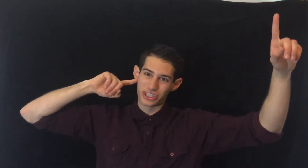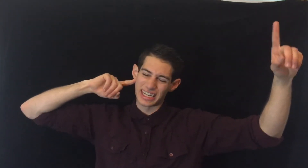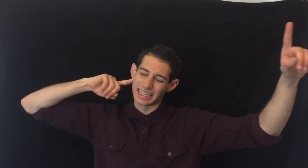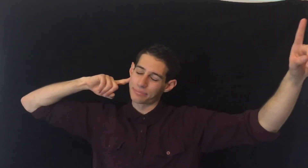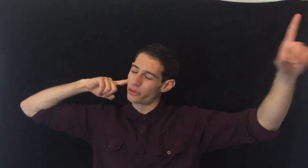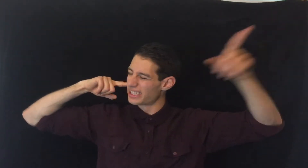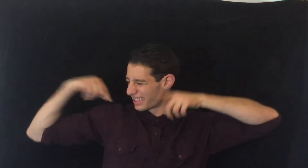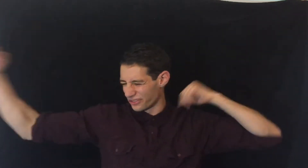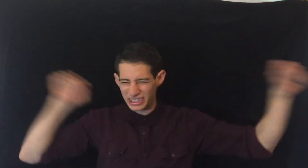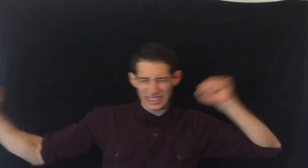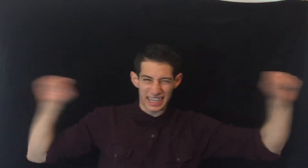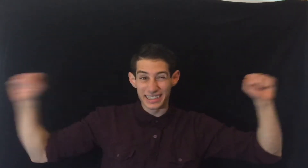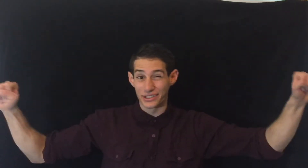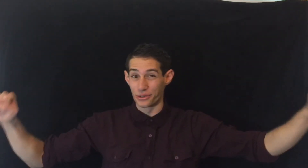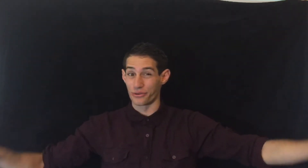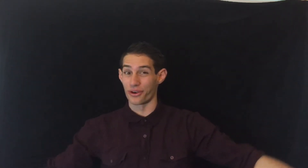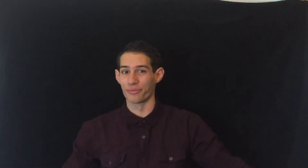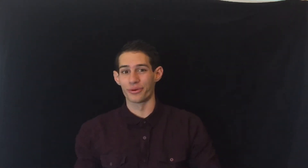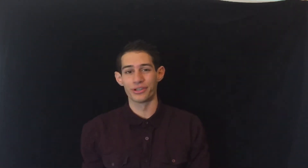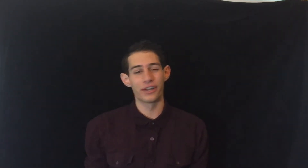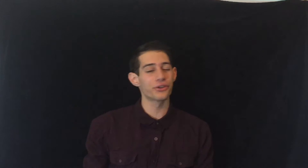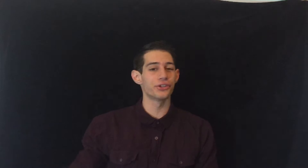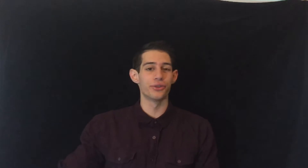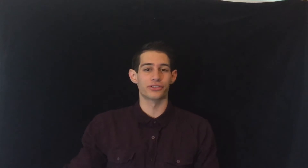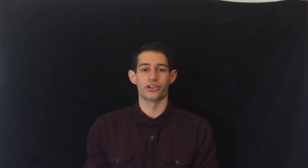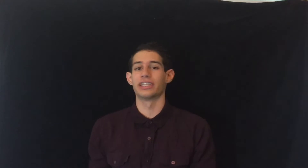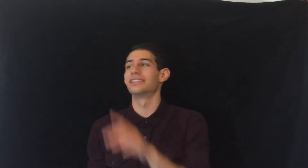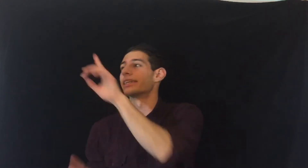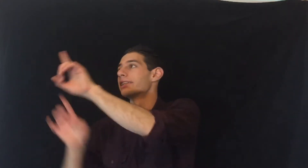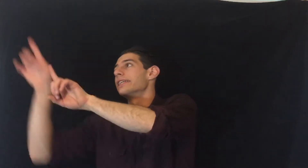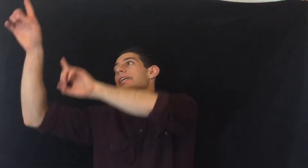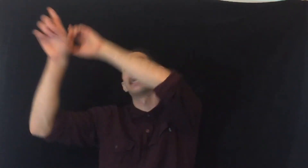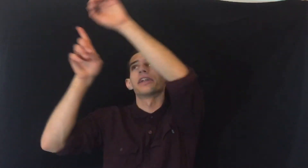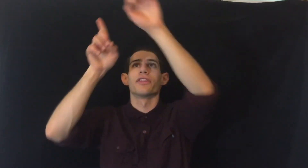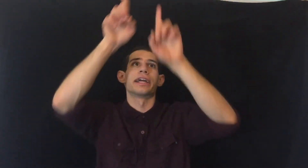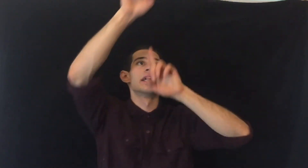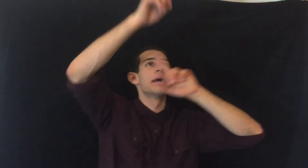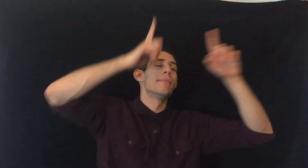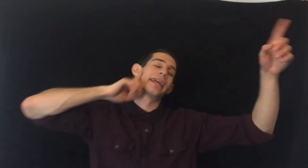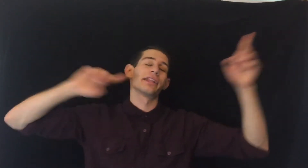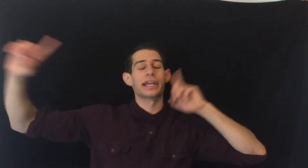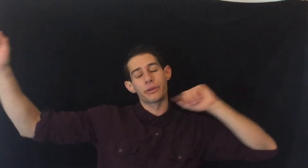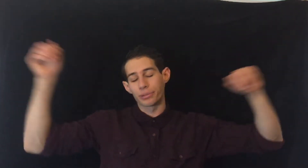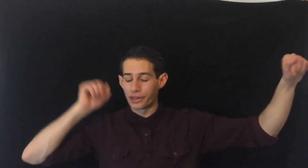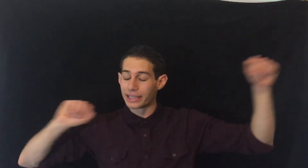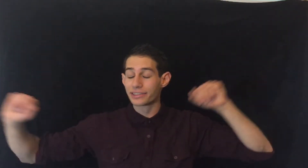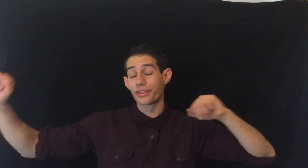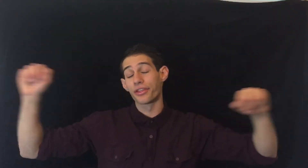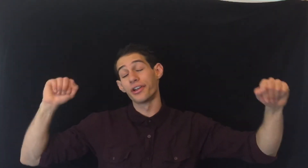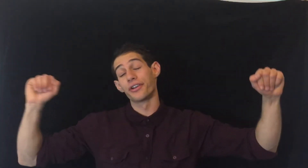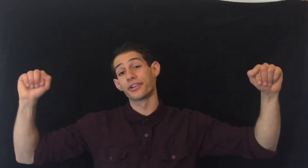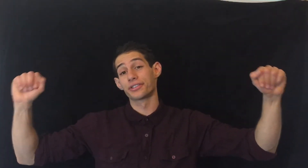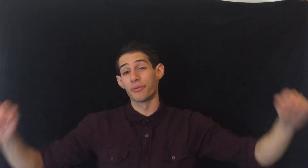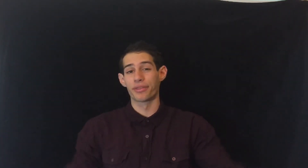just going to point and then kind of do a rumble. Now you can do this artistically and kind of like make it like a pleasant thunder or something,